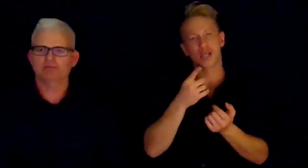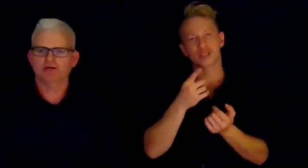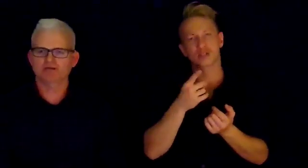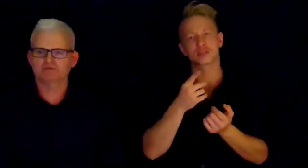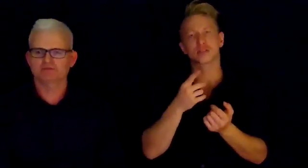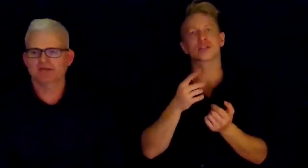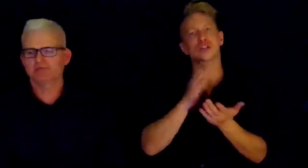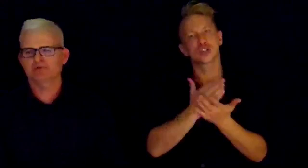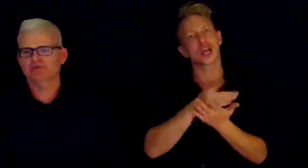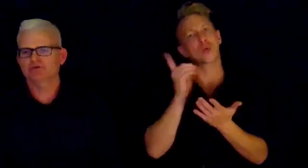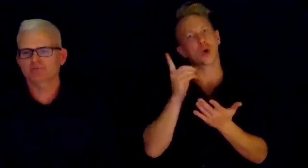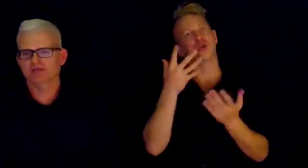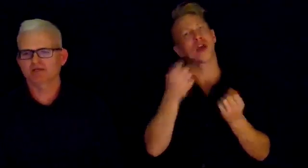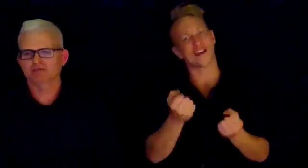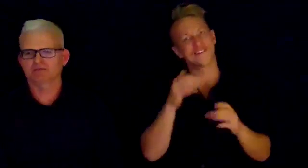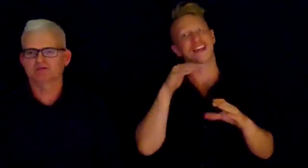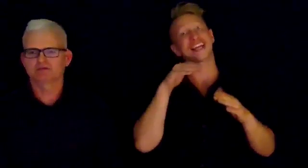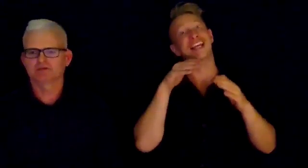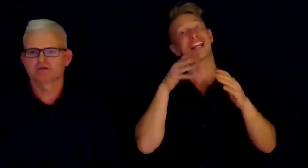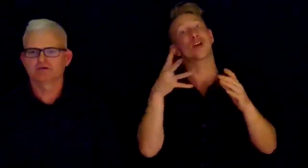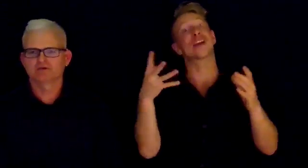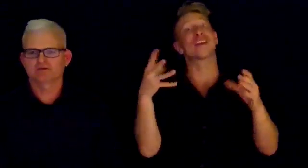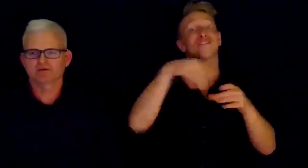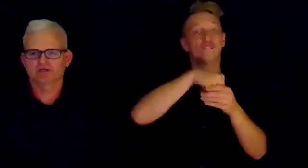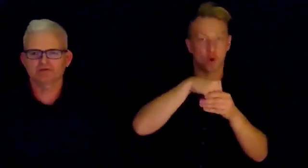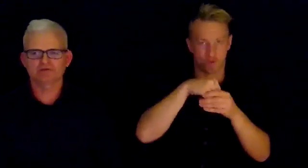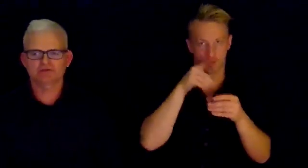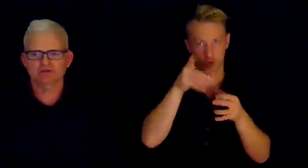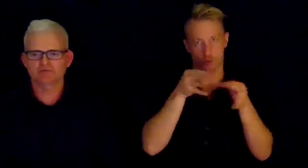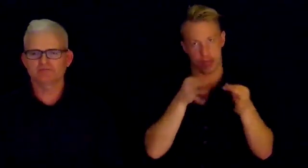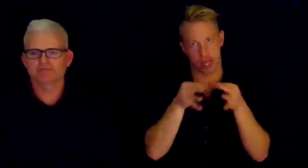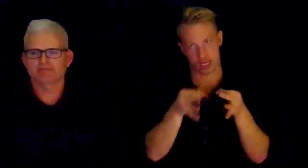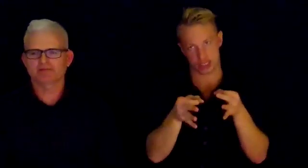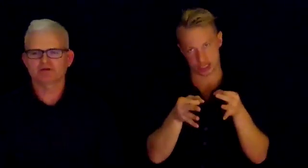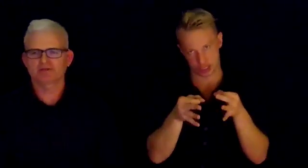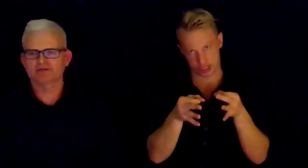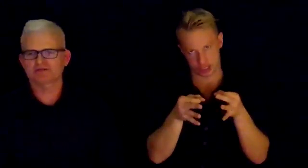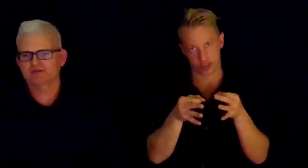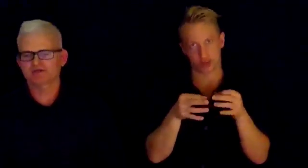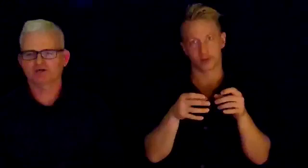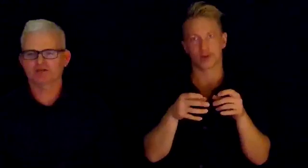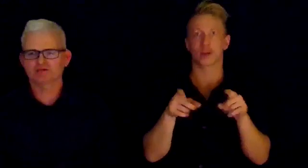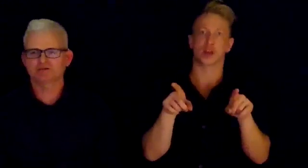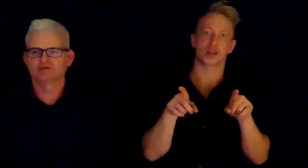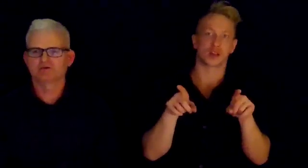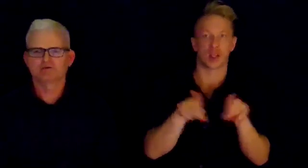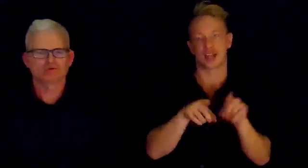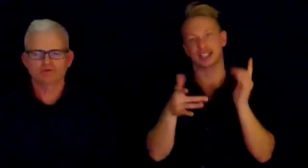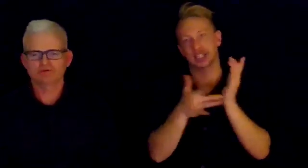you didn't know about can be put in your plan. So I encourage you to keep contacting each